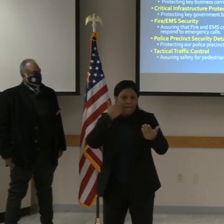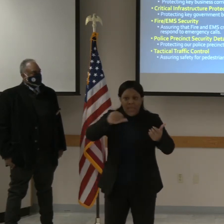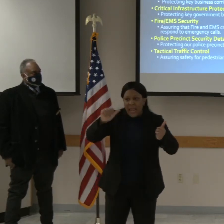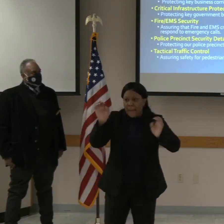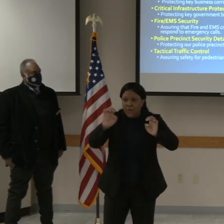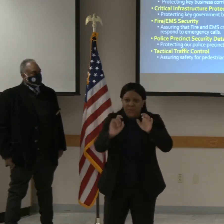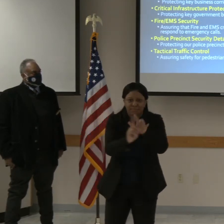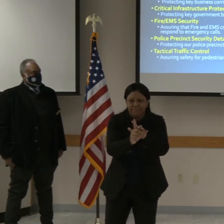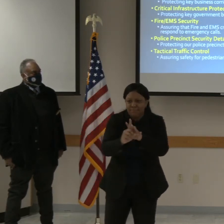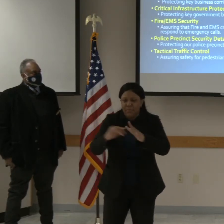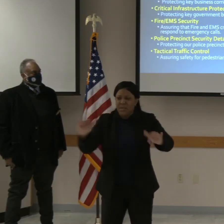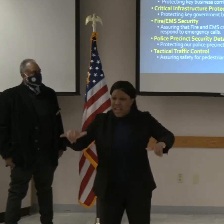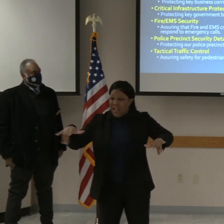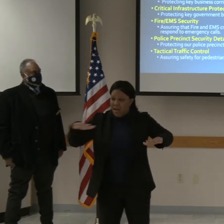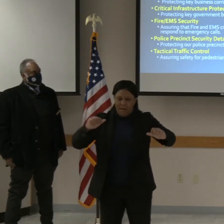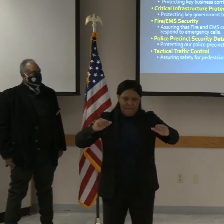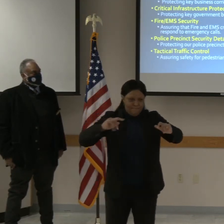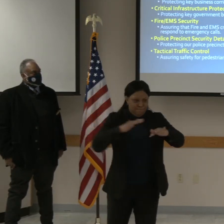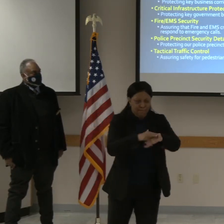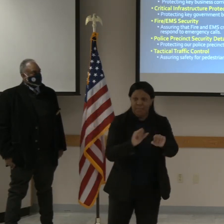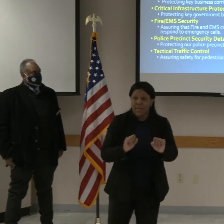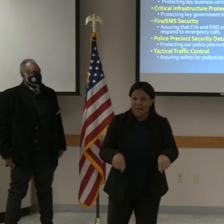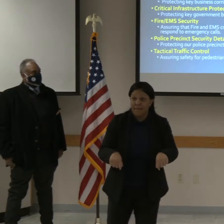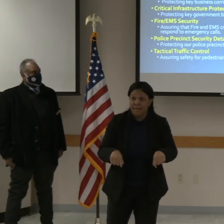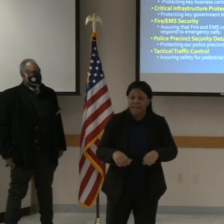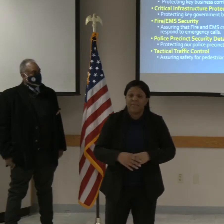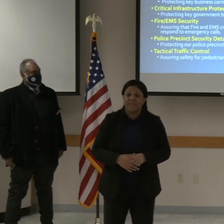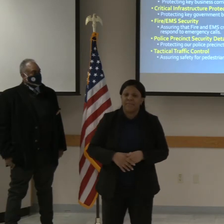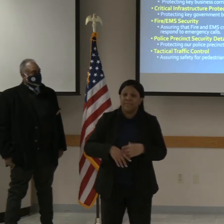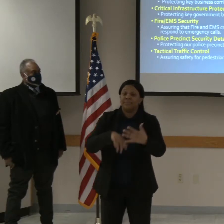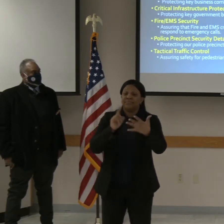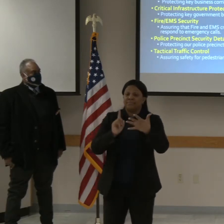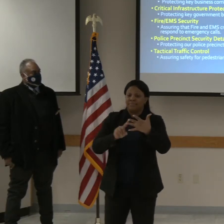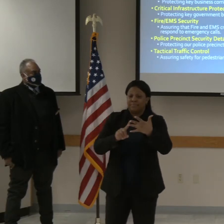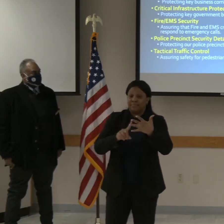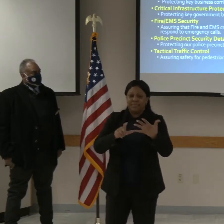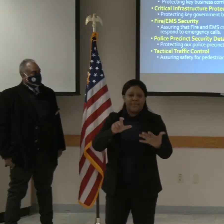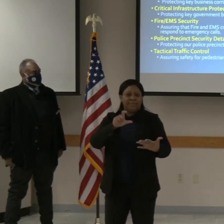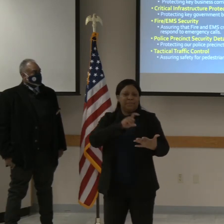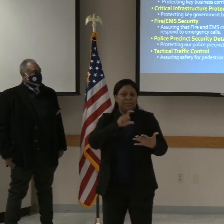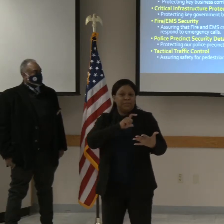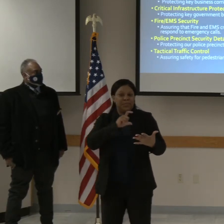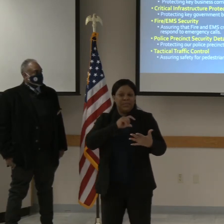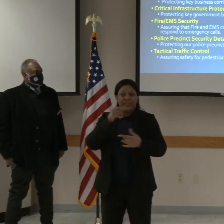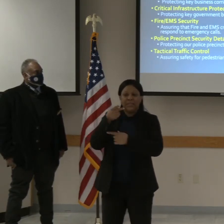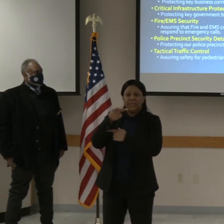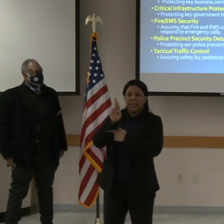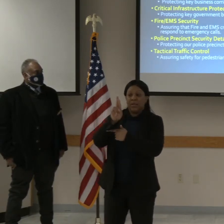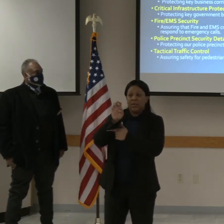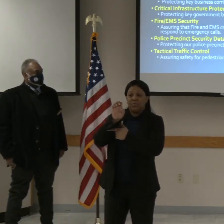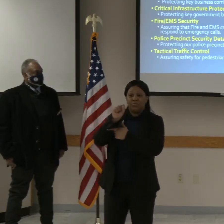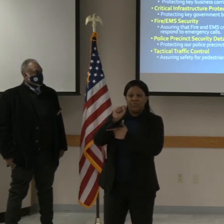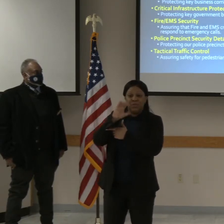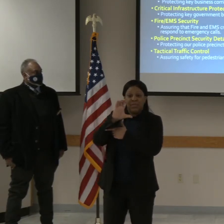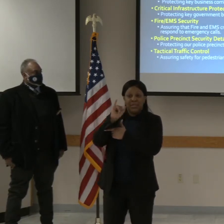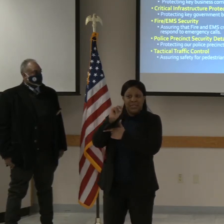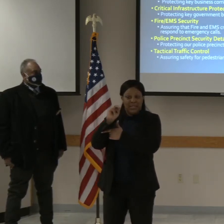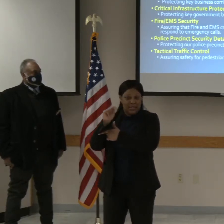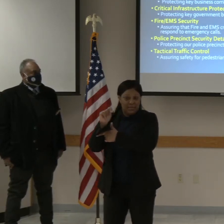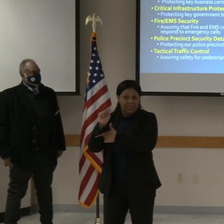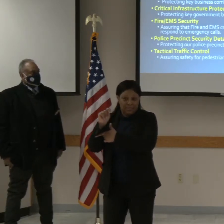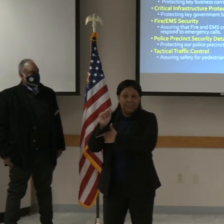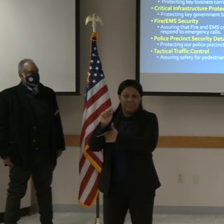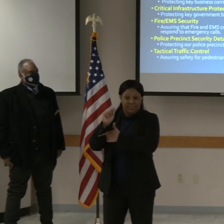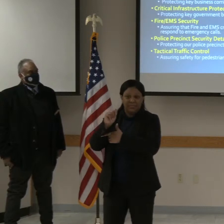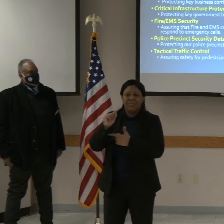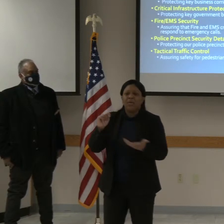place to protect the city's police department and the police precincts, and tactical traffic control to assure safety for pedestrians and